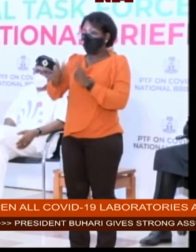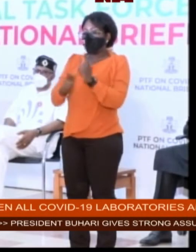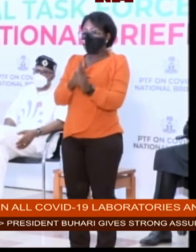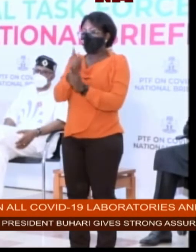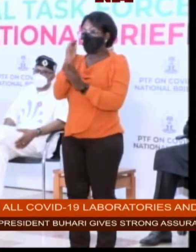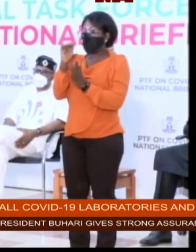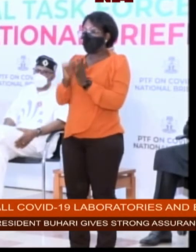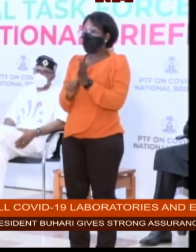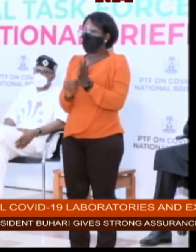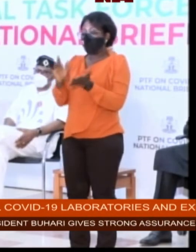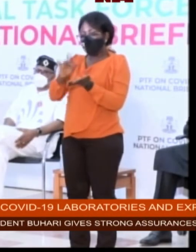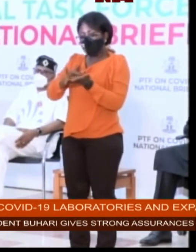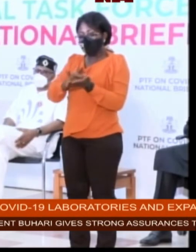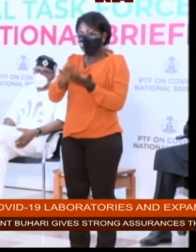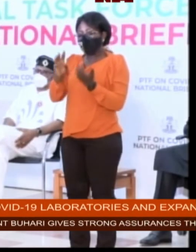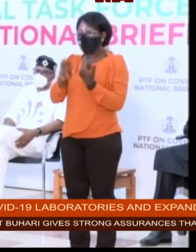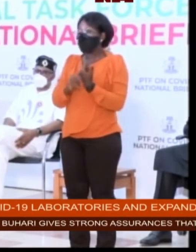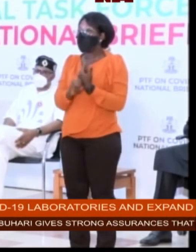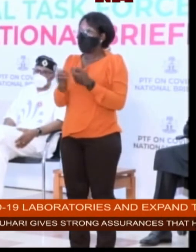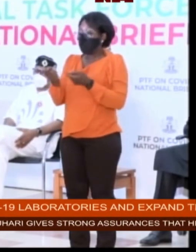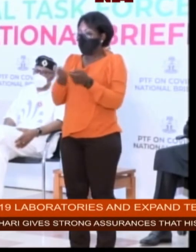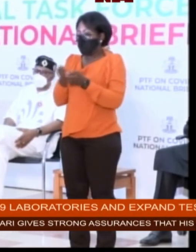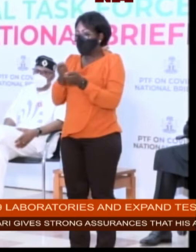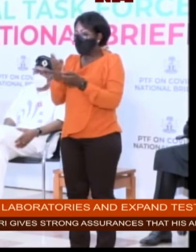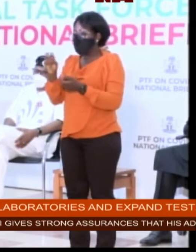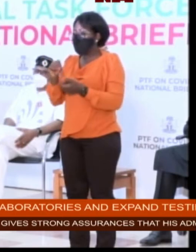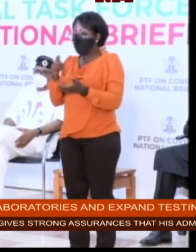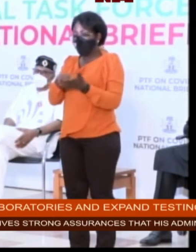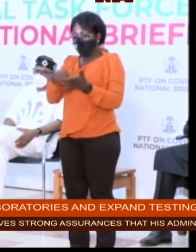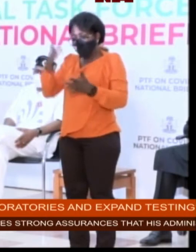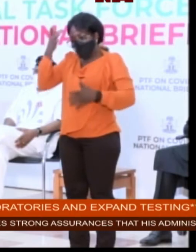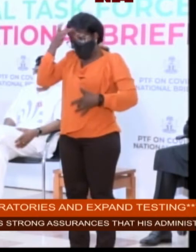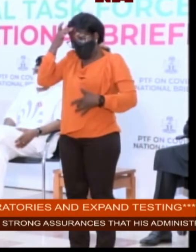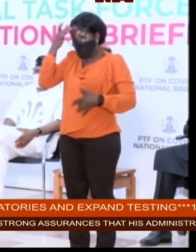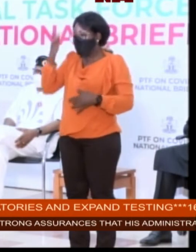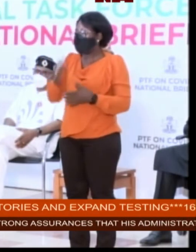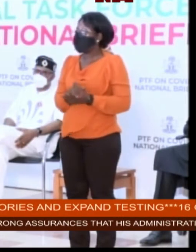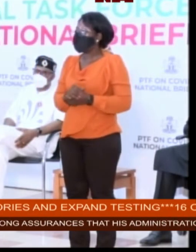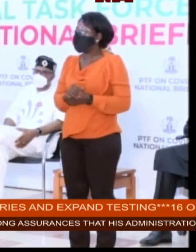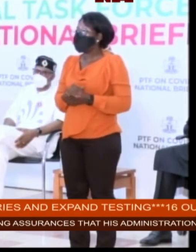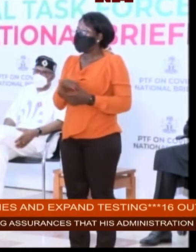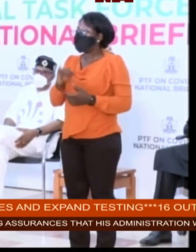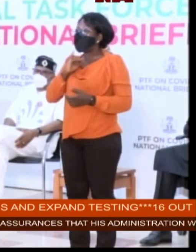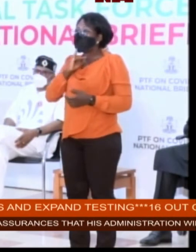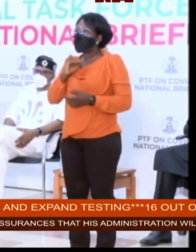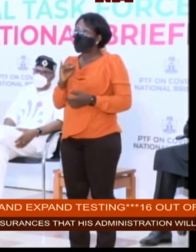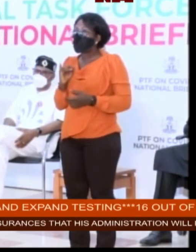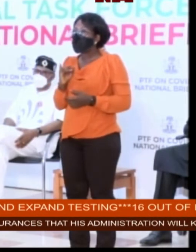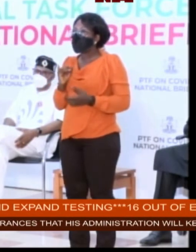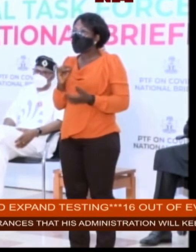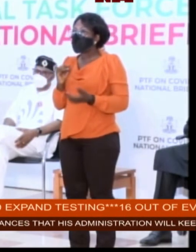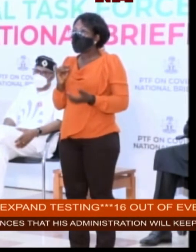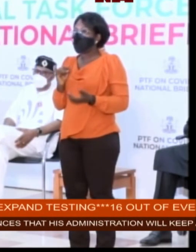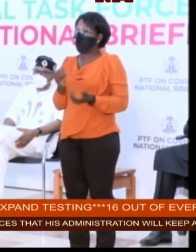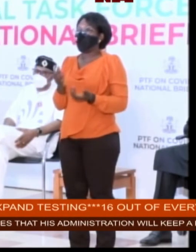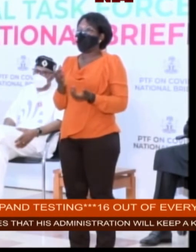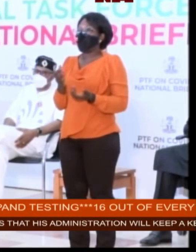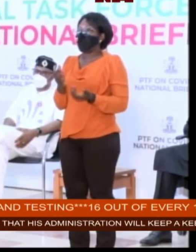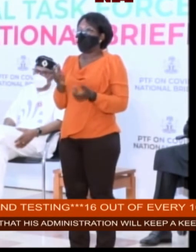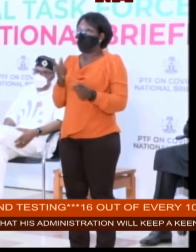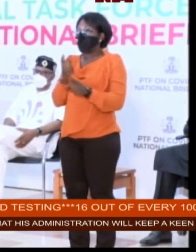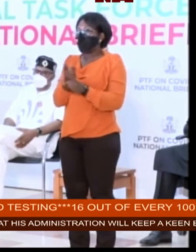globally, the treatment management of COVID-19 is largely